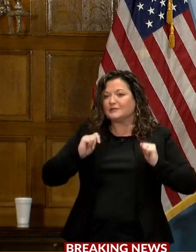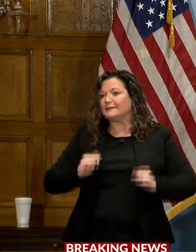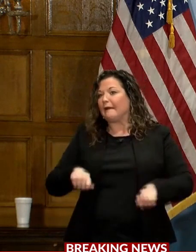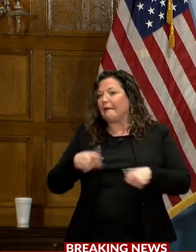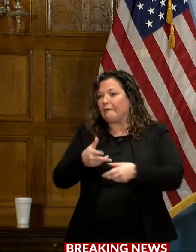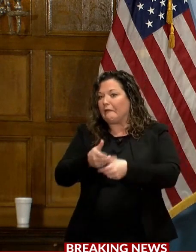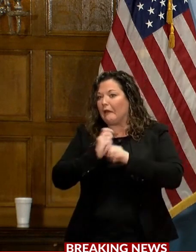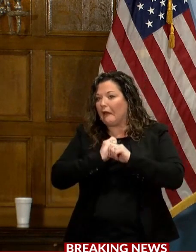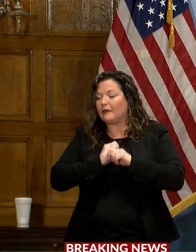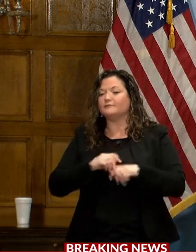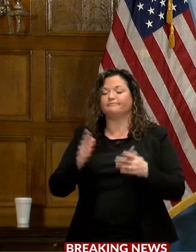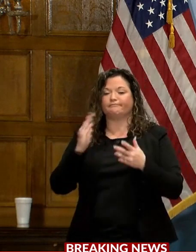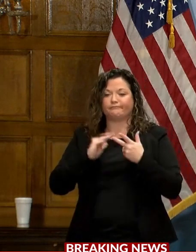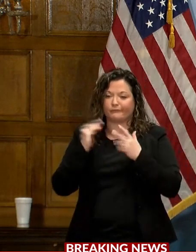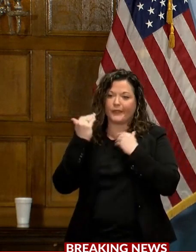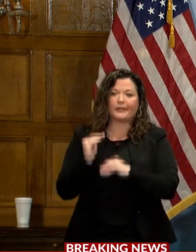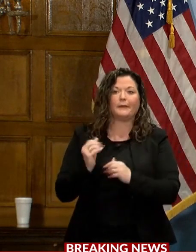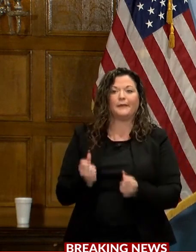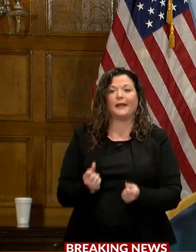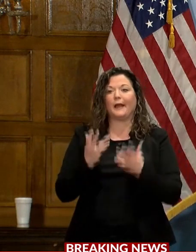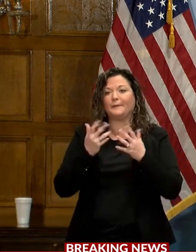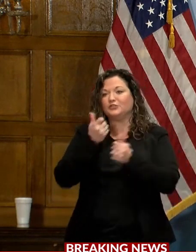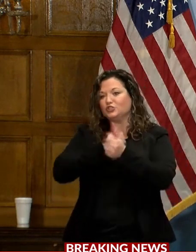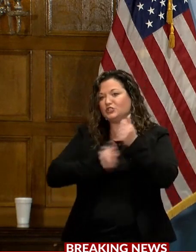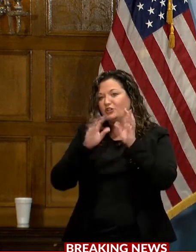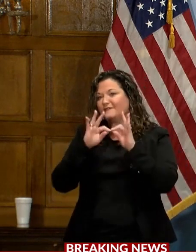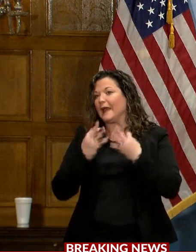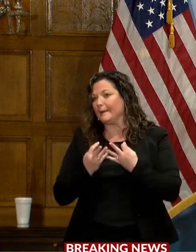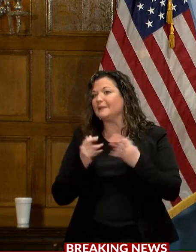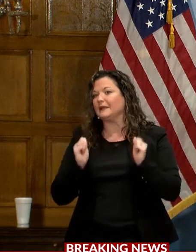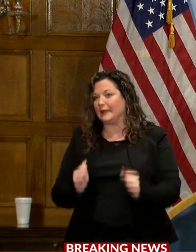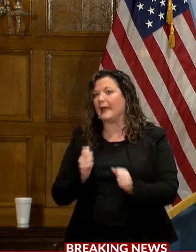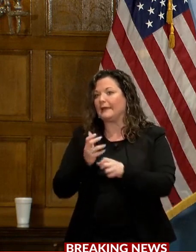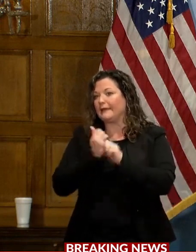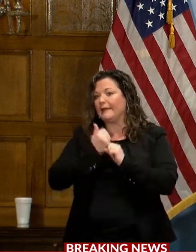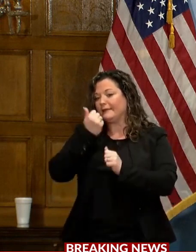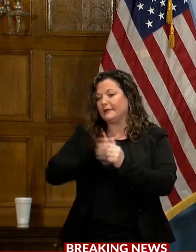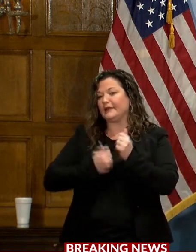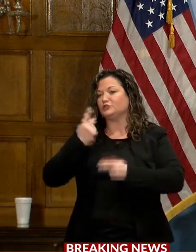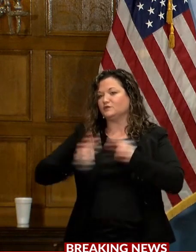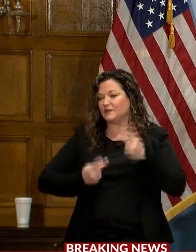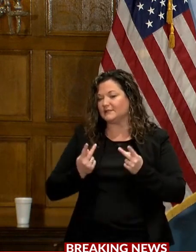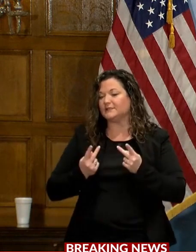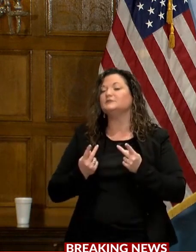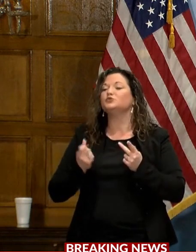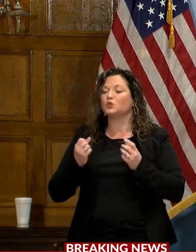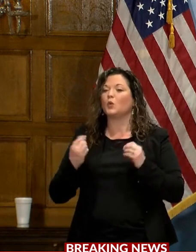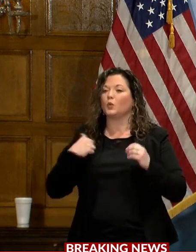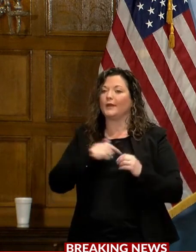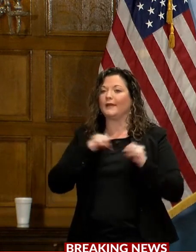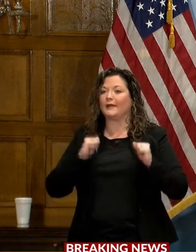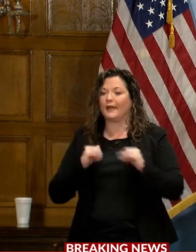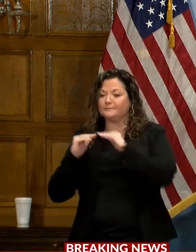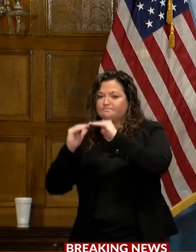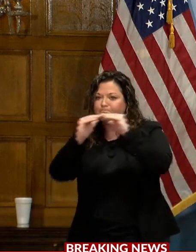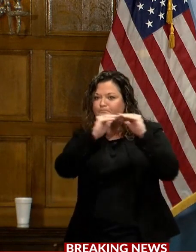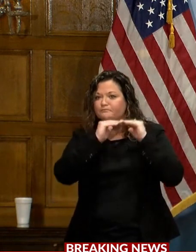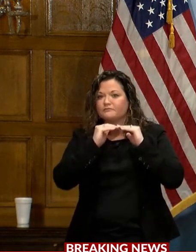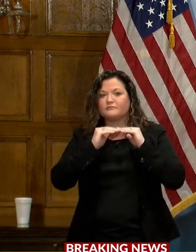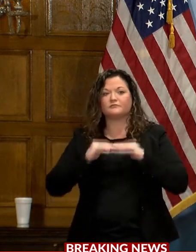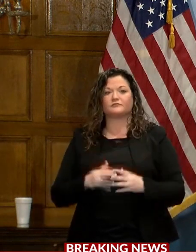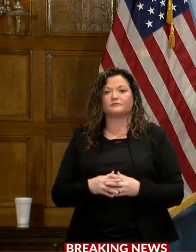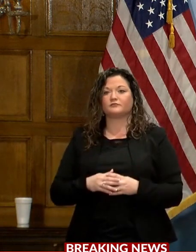and how much each family can obtain per visit, so we can get them fairly evenly spread out. We have some